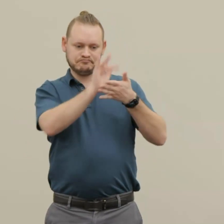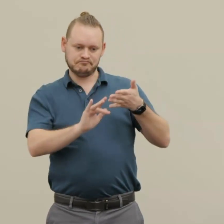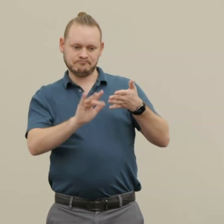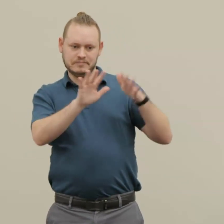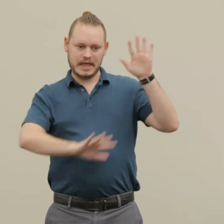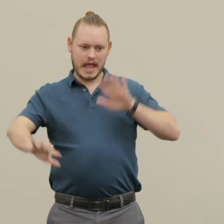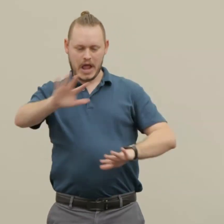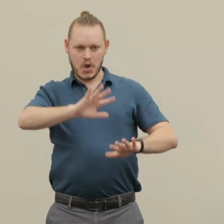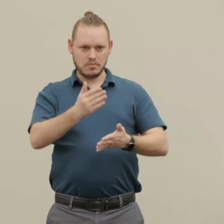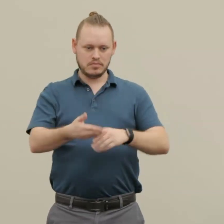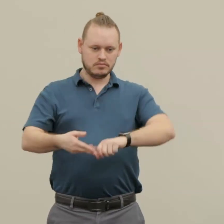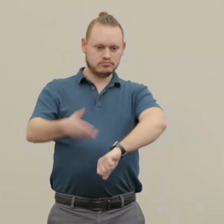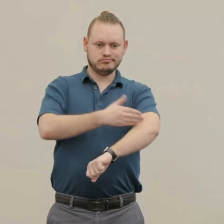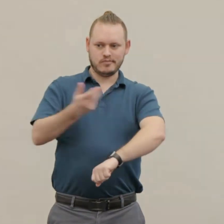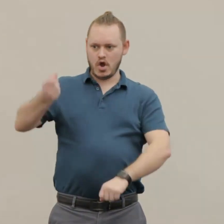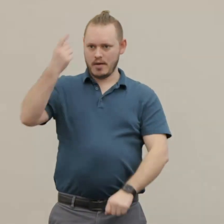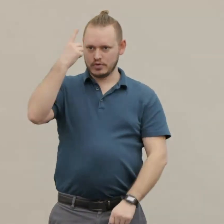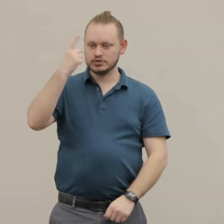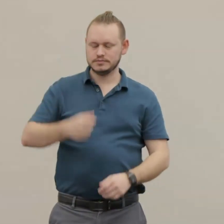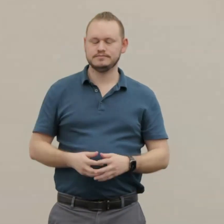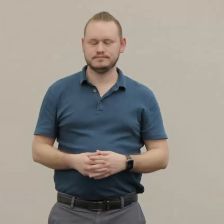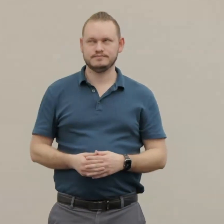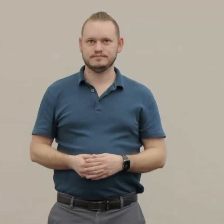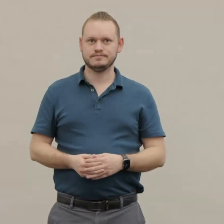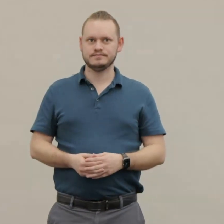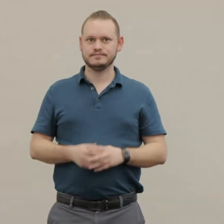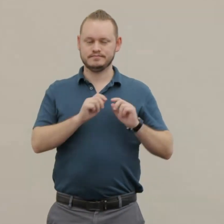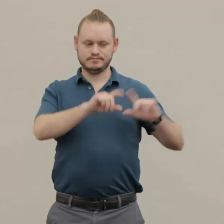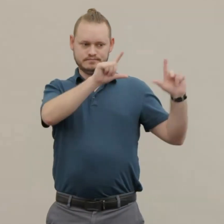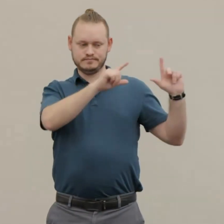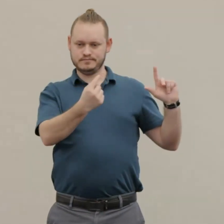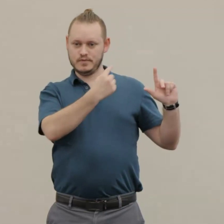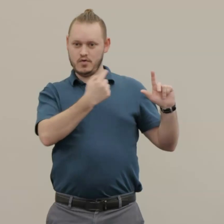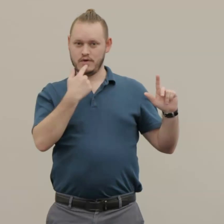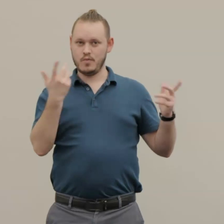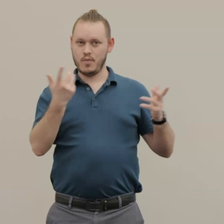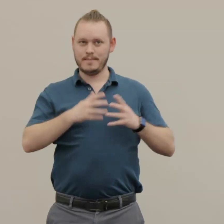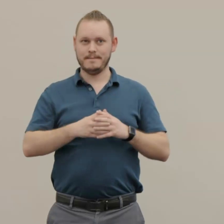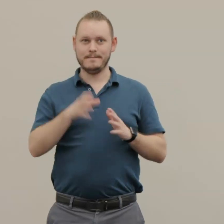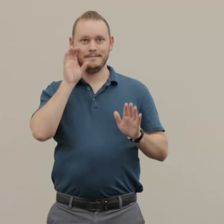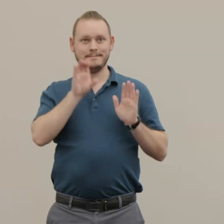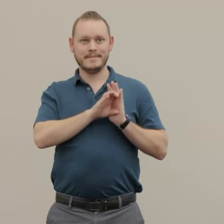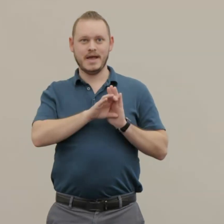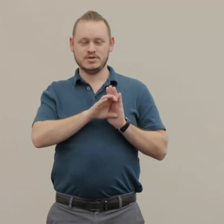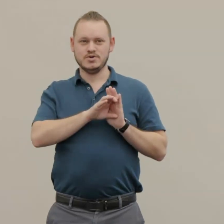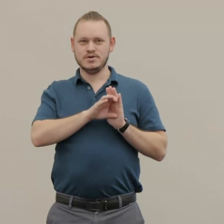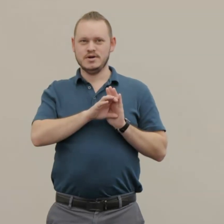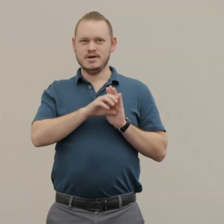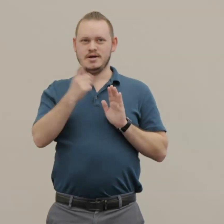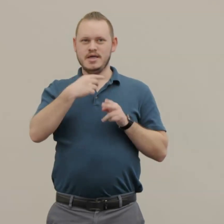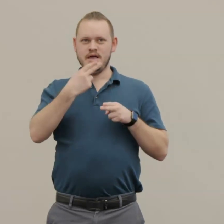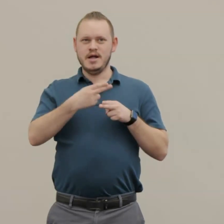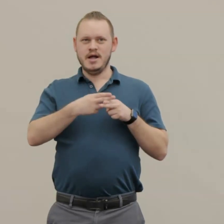to increase comprehension. And on screen, I have put up a picture of something